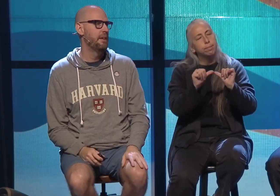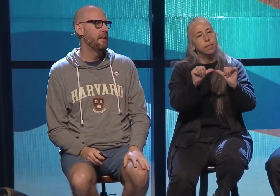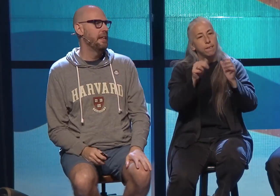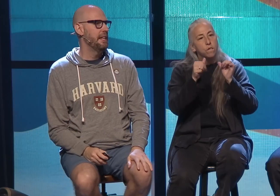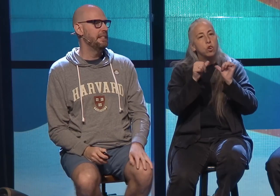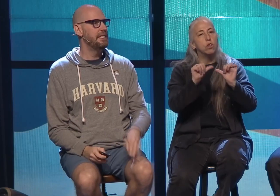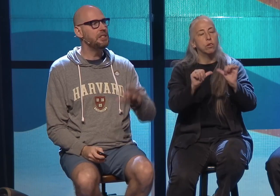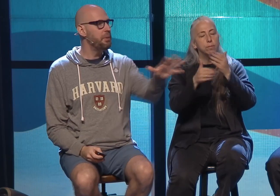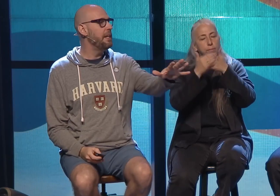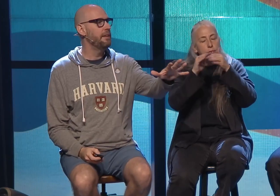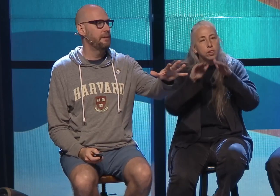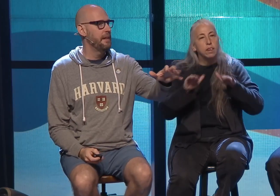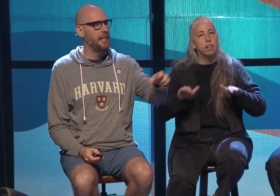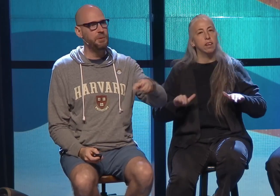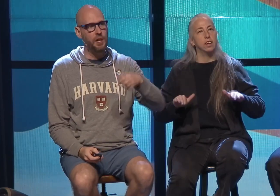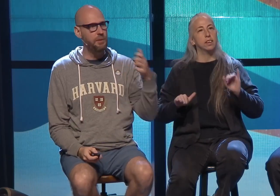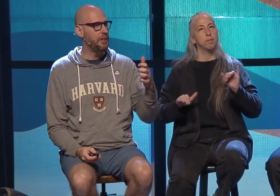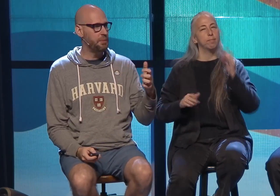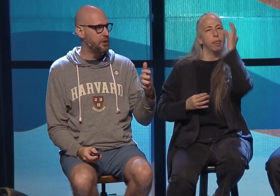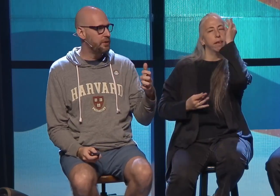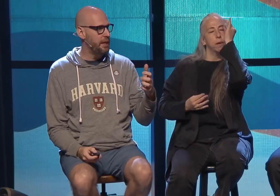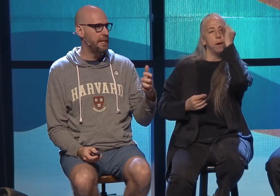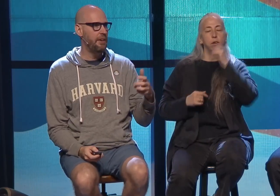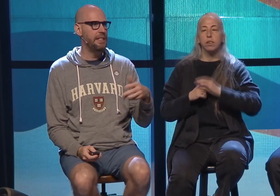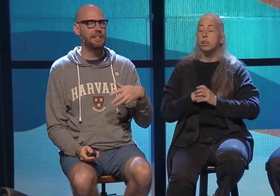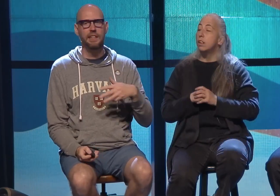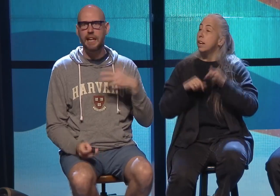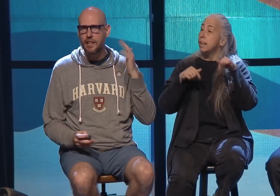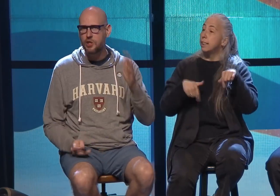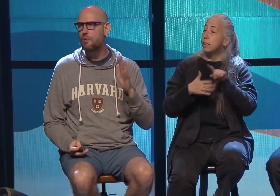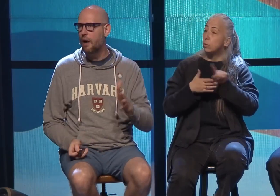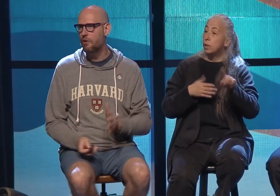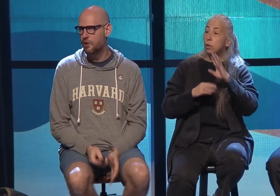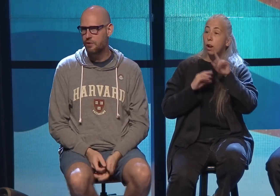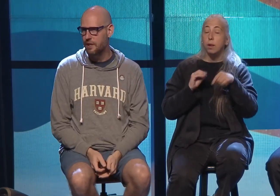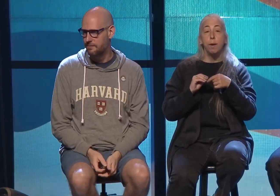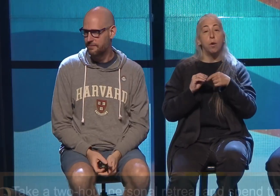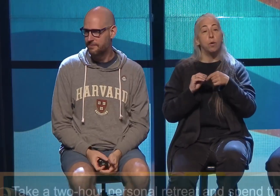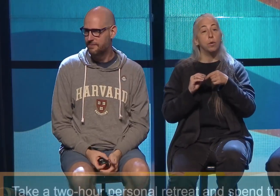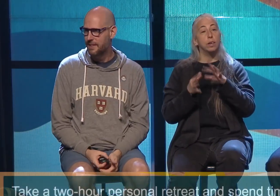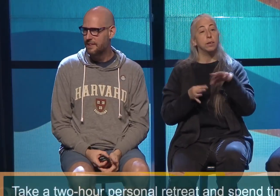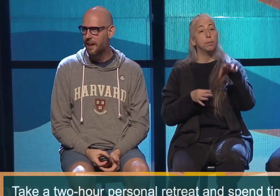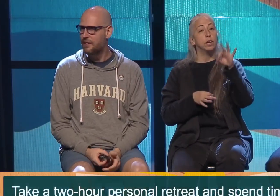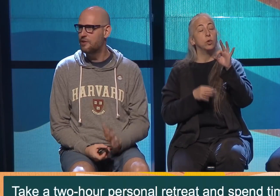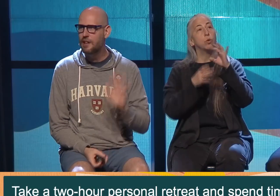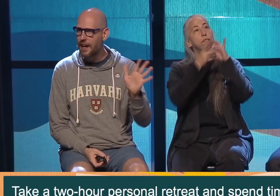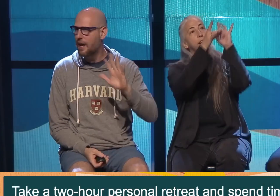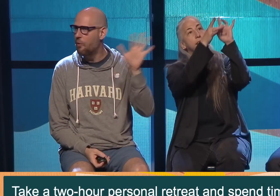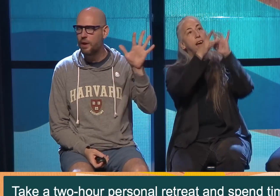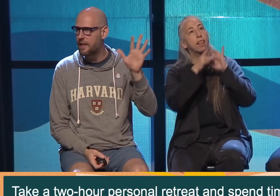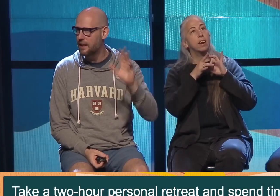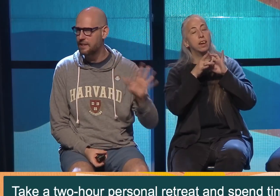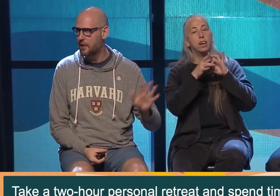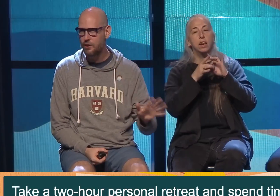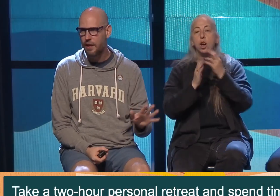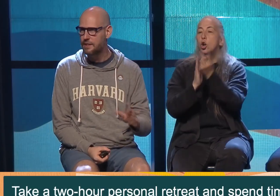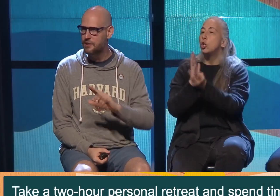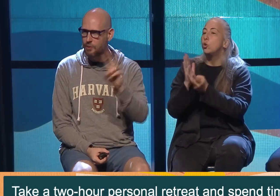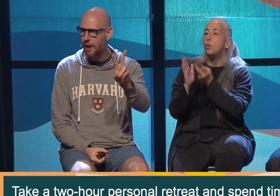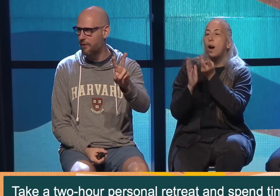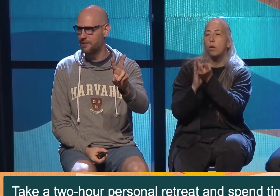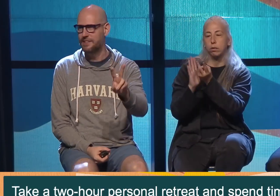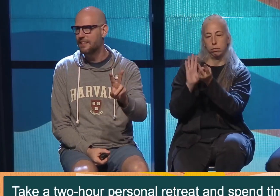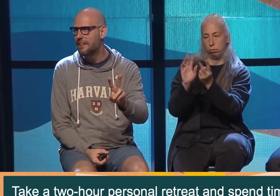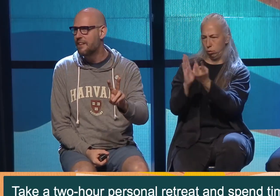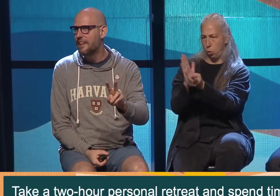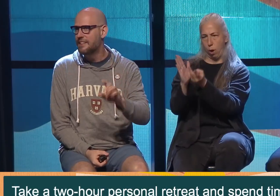about is this week, as we talk about spiritual vitality, is take a 2-hour retreat. Not a 2-day, not 1 day, let's not go crazy,